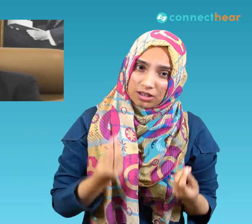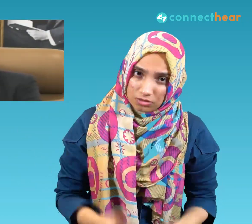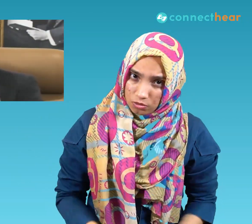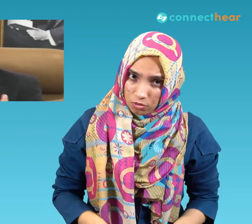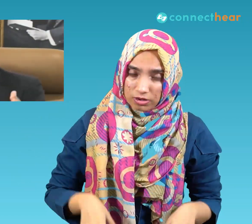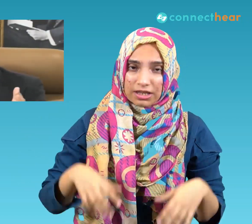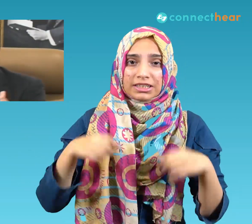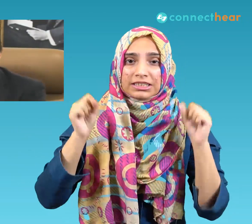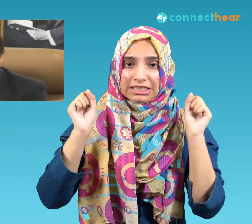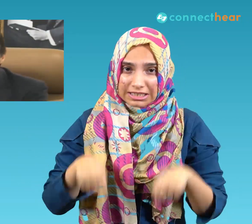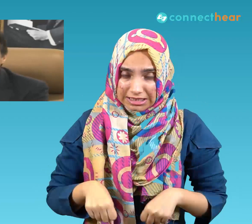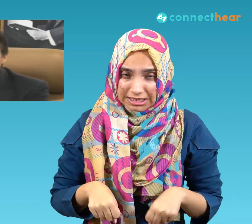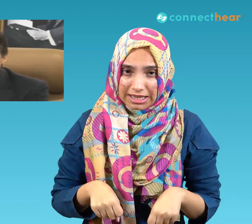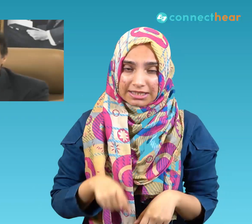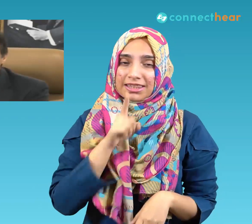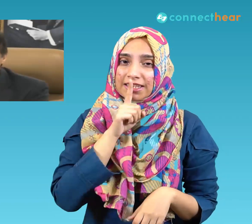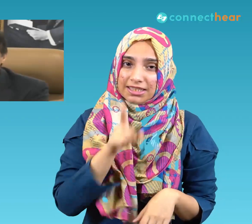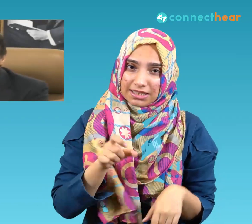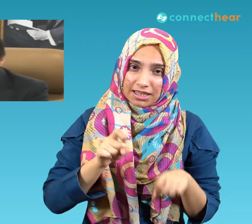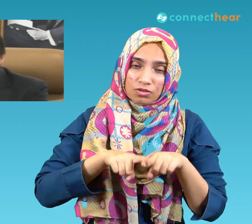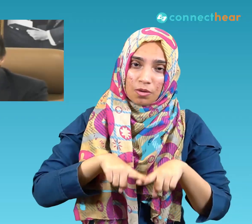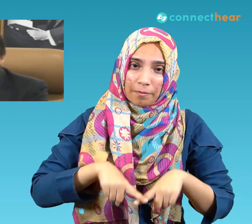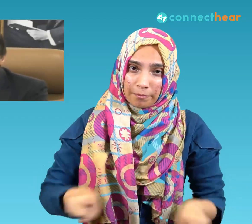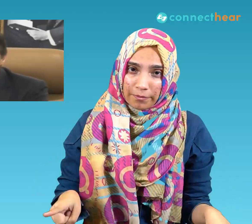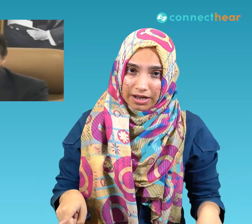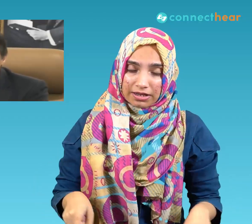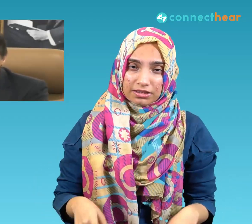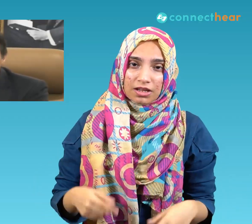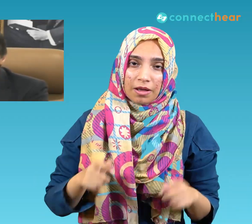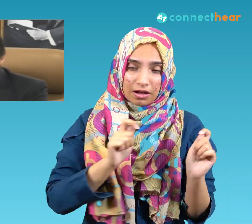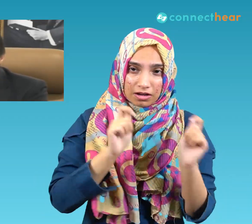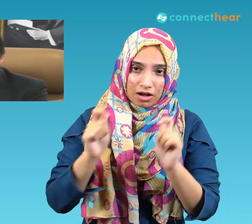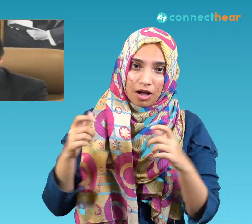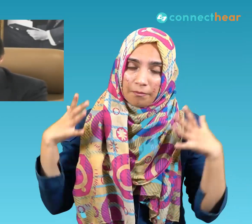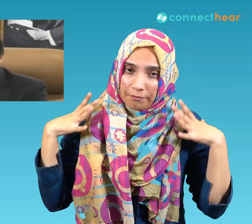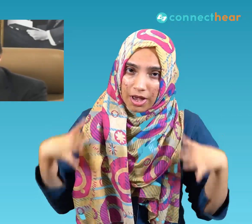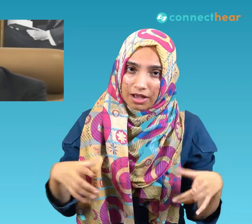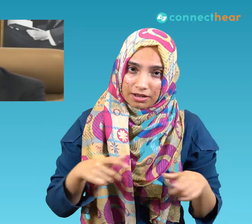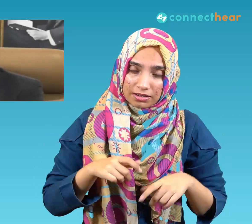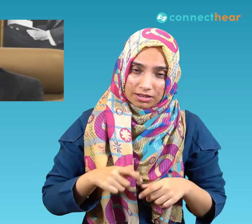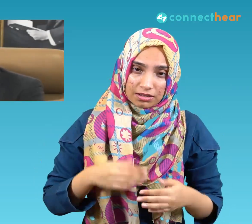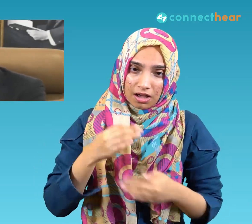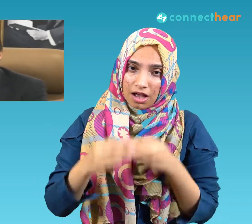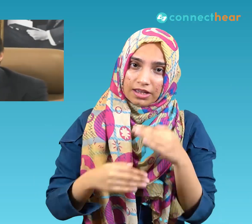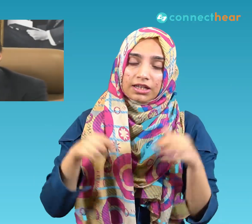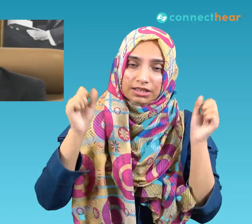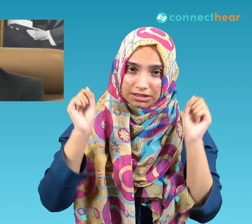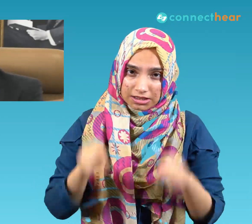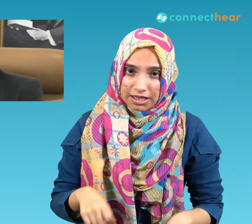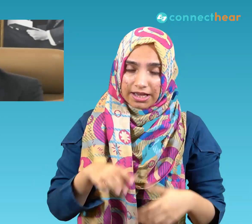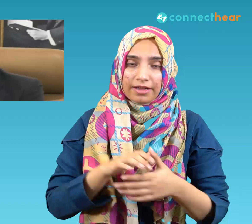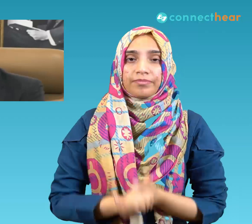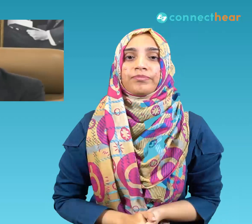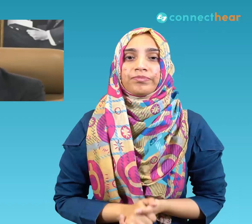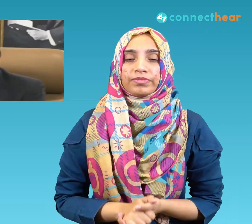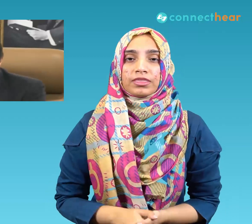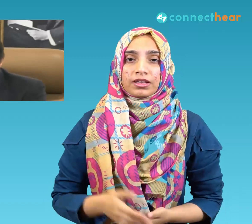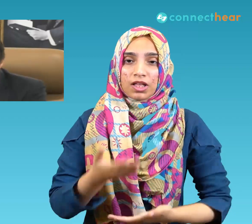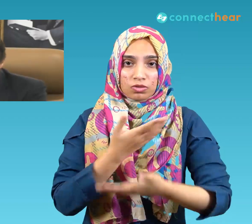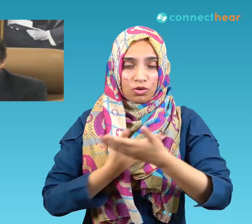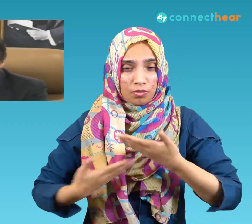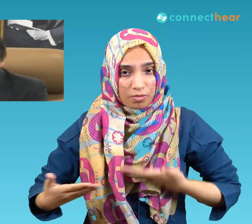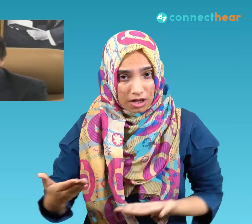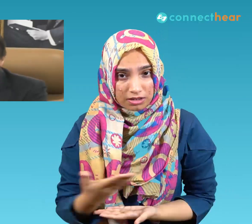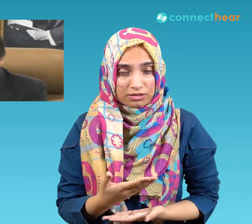and the consequences of that shutdown. That's really what the world is coping with. So for us, it